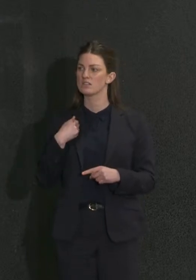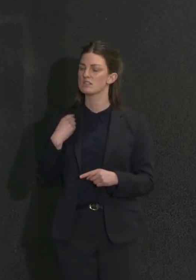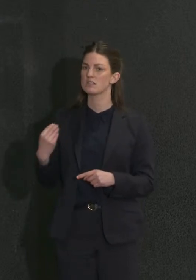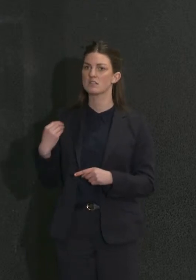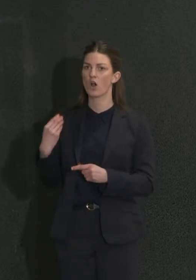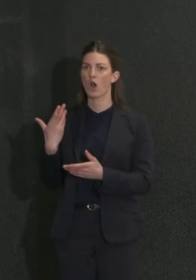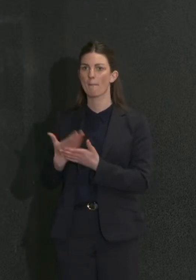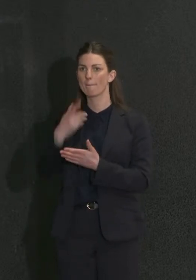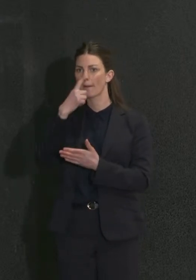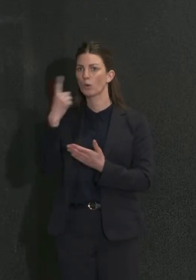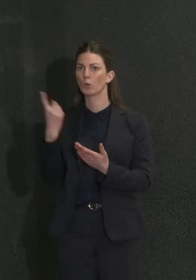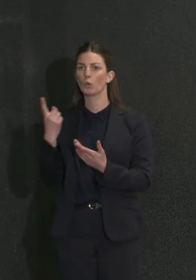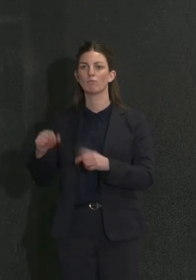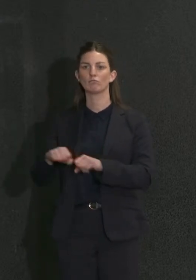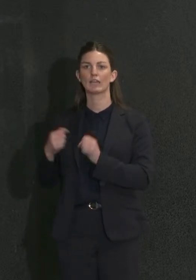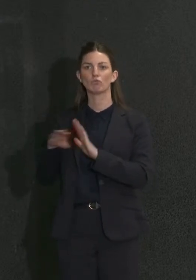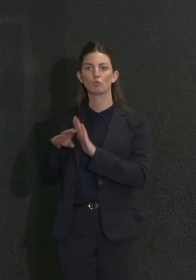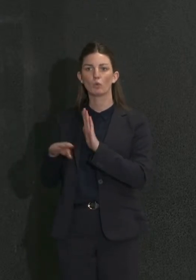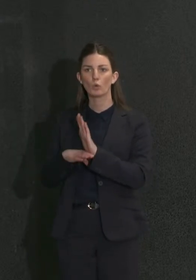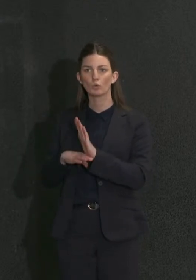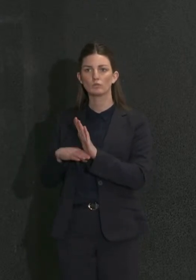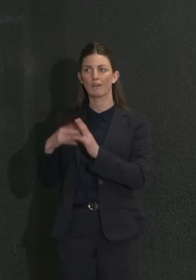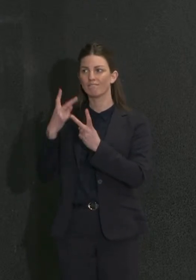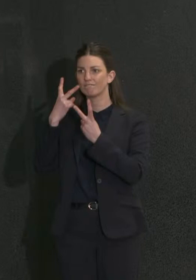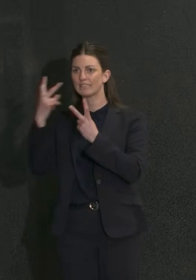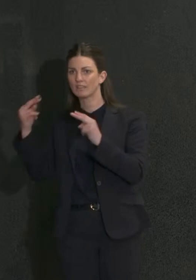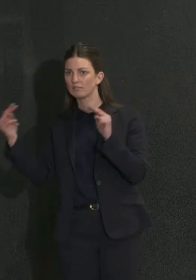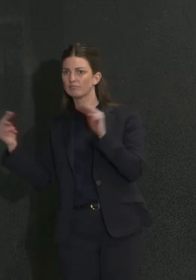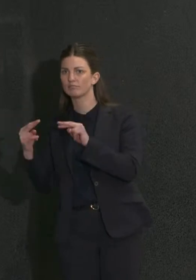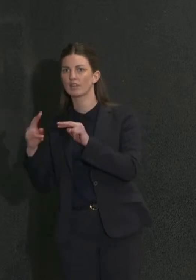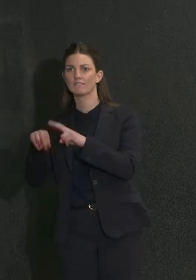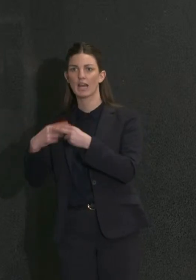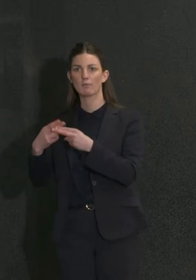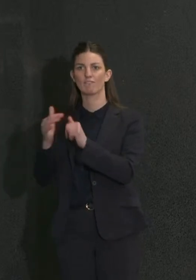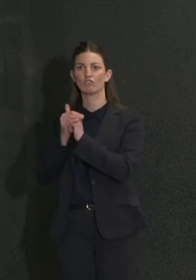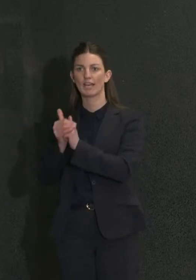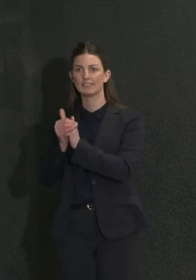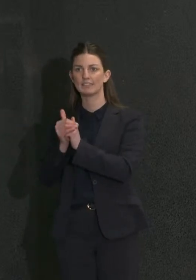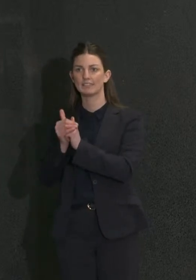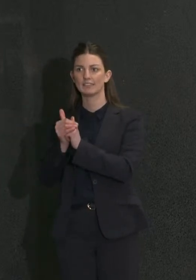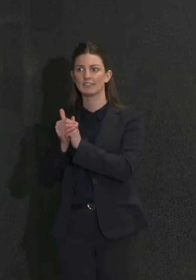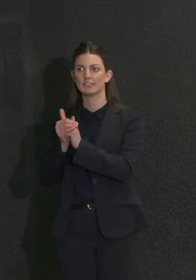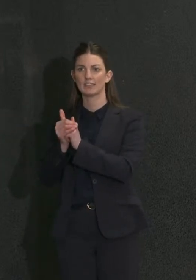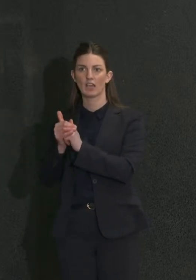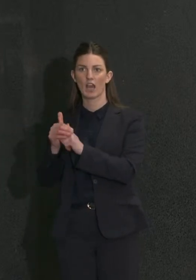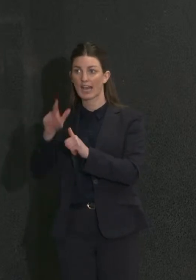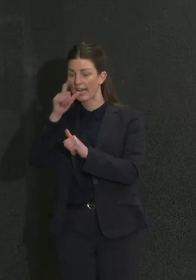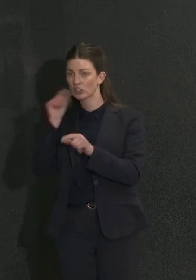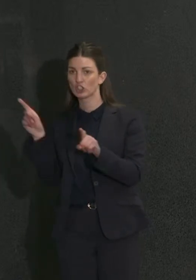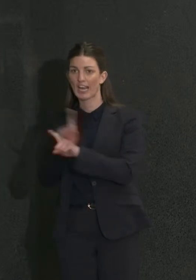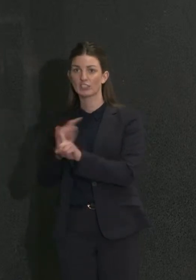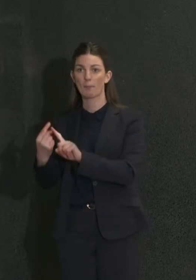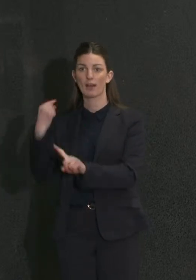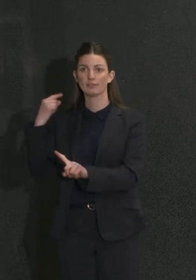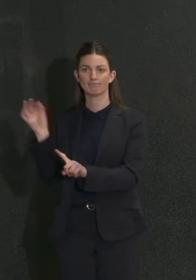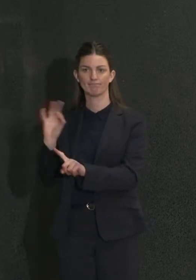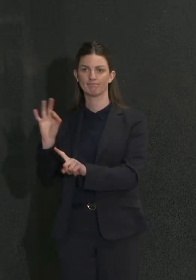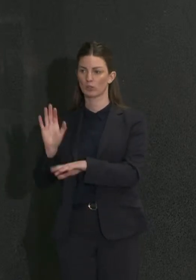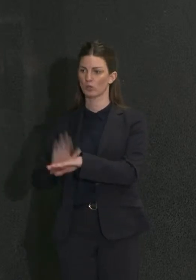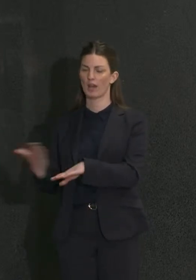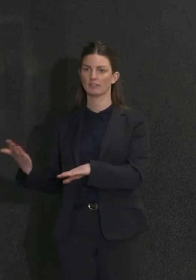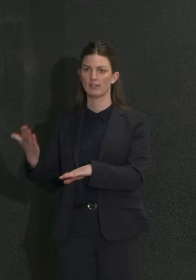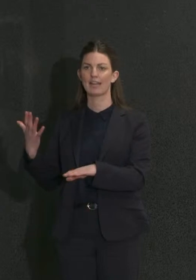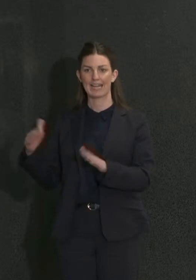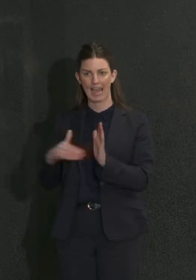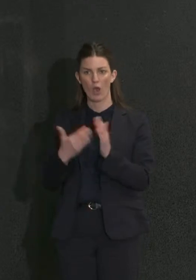week, but we can all make the best possible choices for each other going forward, and that's what we have to do. Have you given